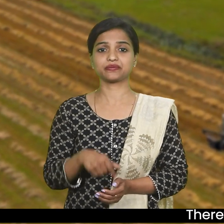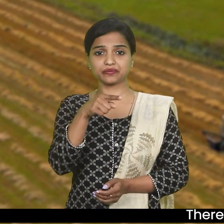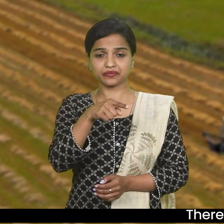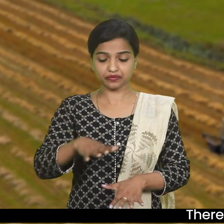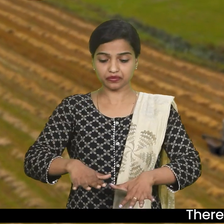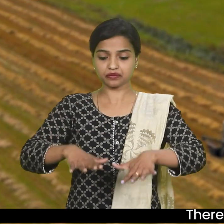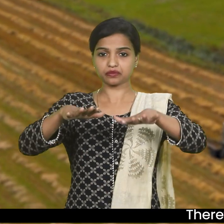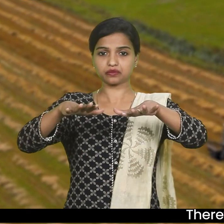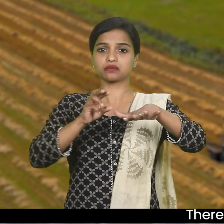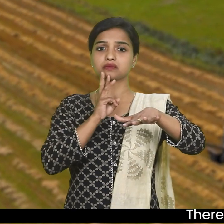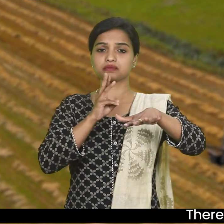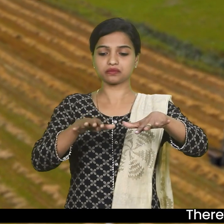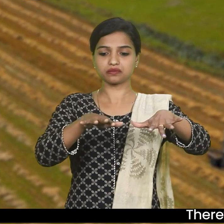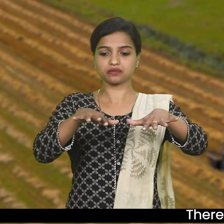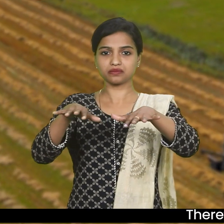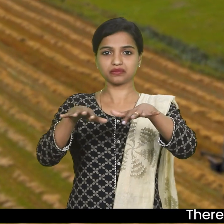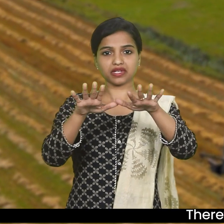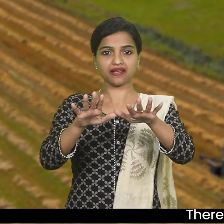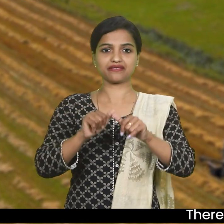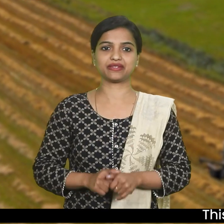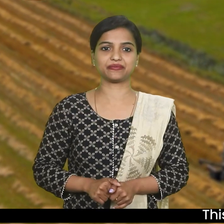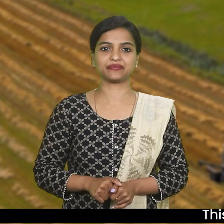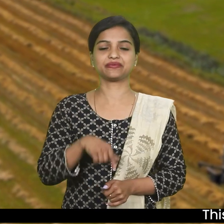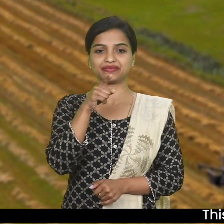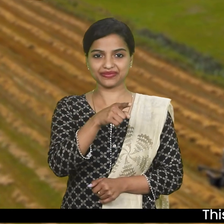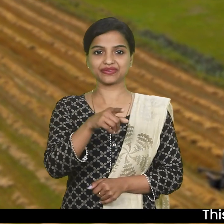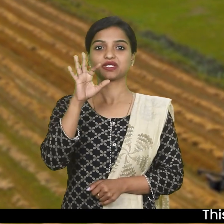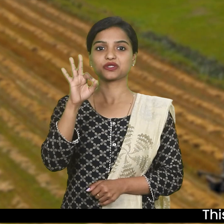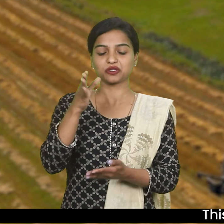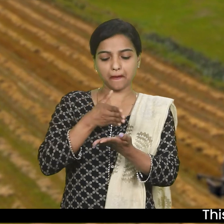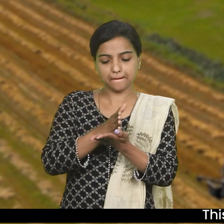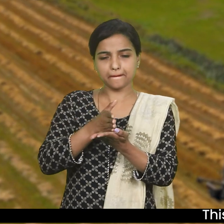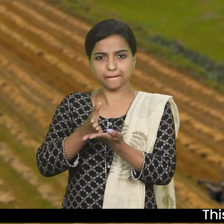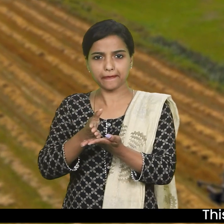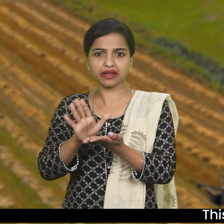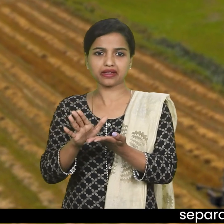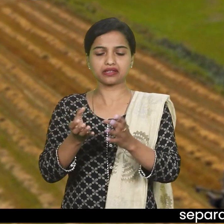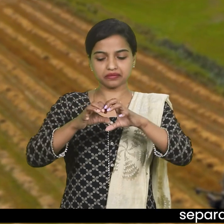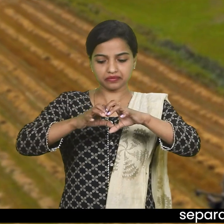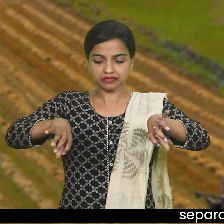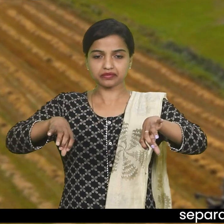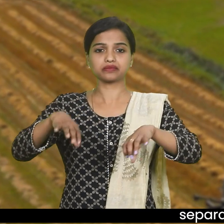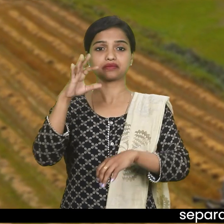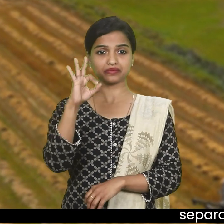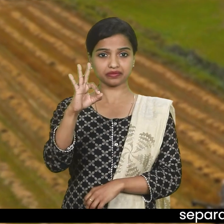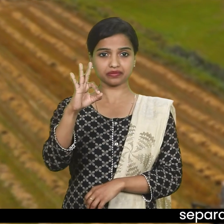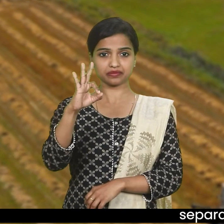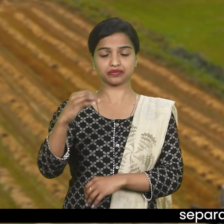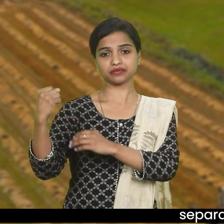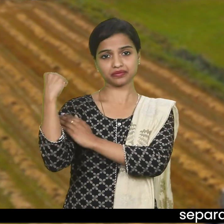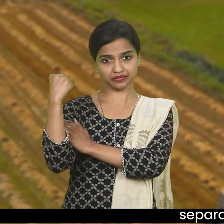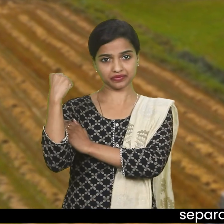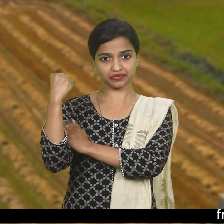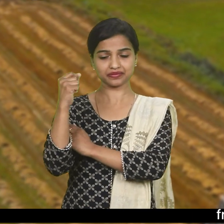Therefore, they float on water. This is a good method for separating good